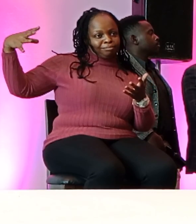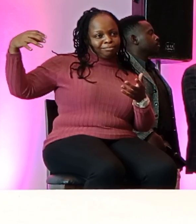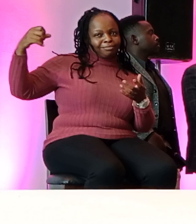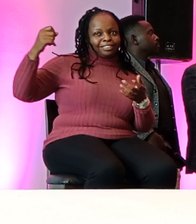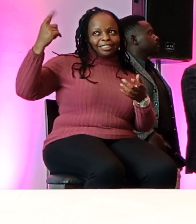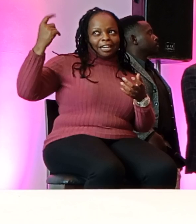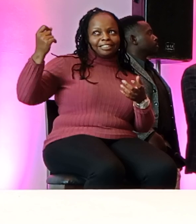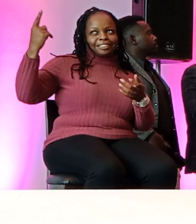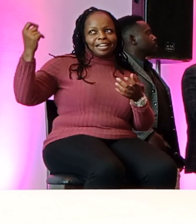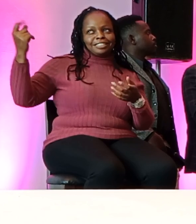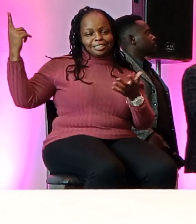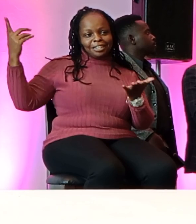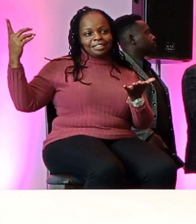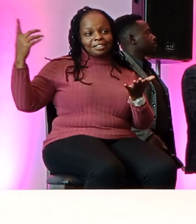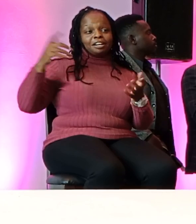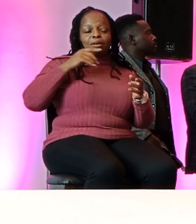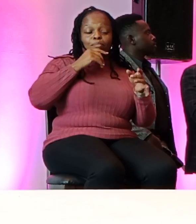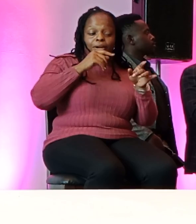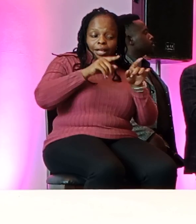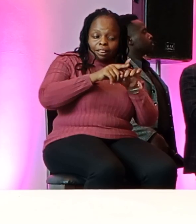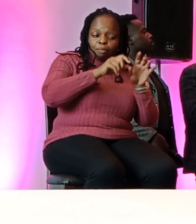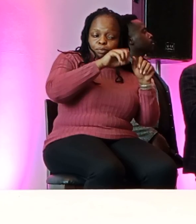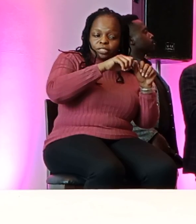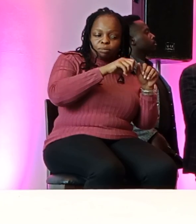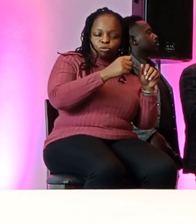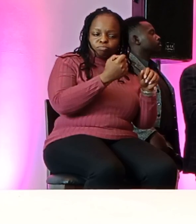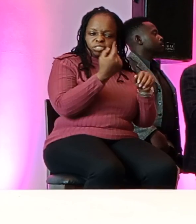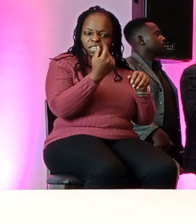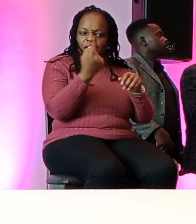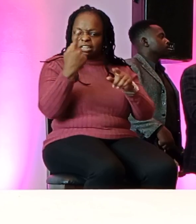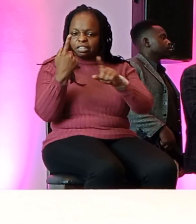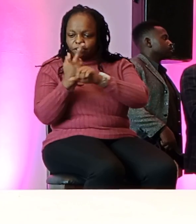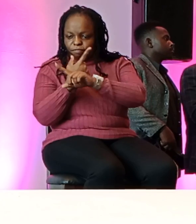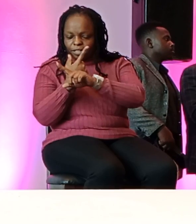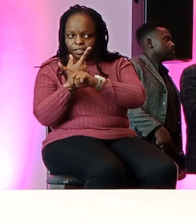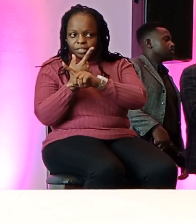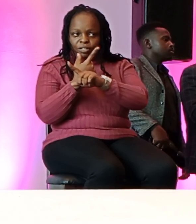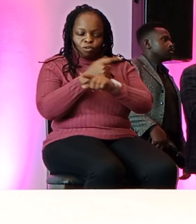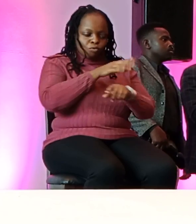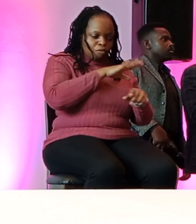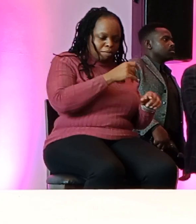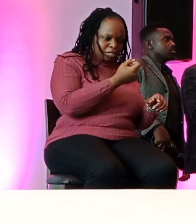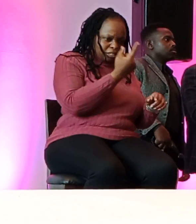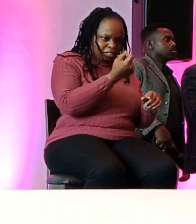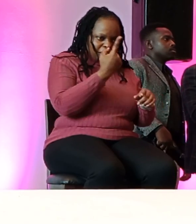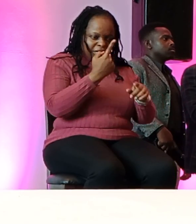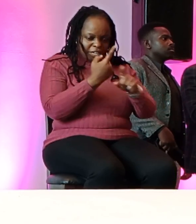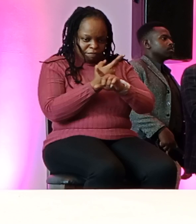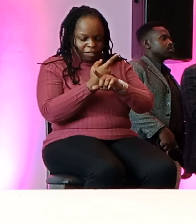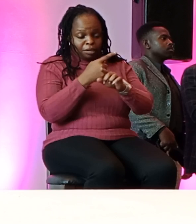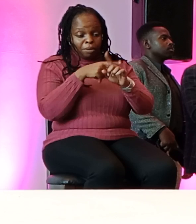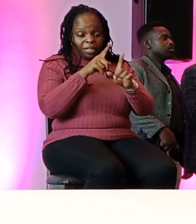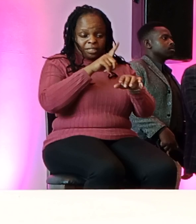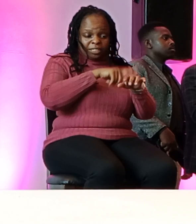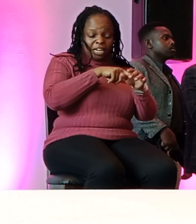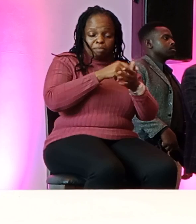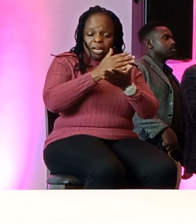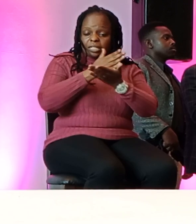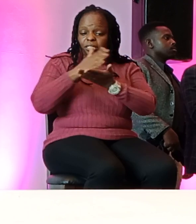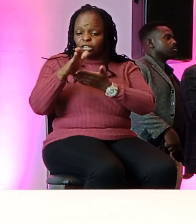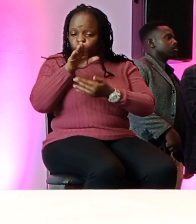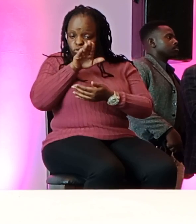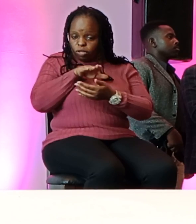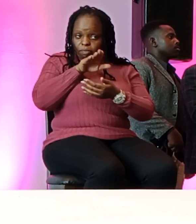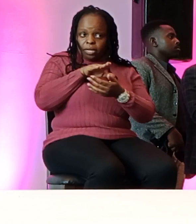The brother may shine in a different field, and vice versa. So when we exclude women, we are excluding